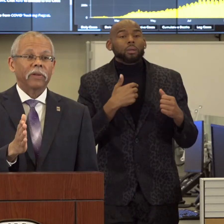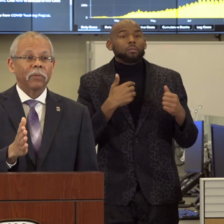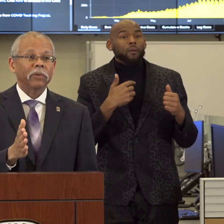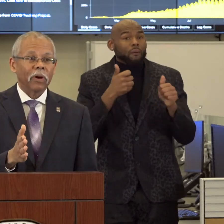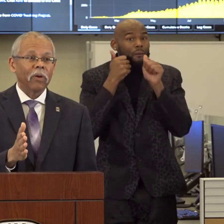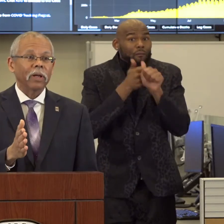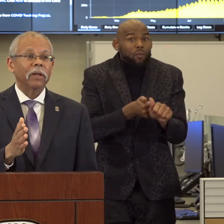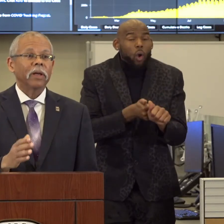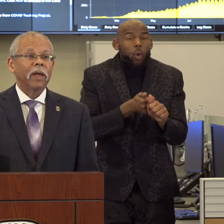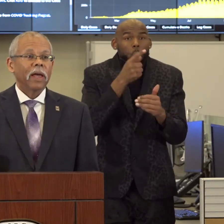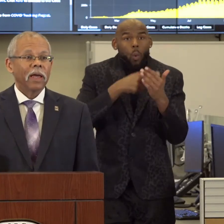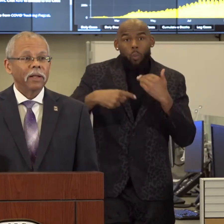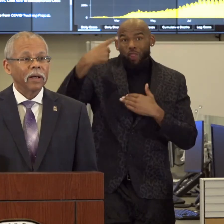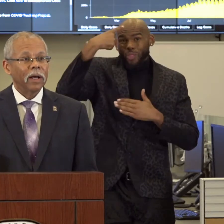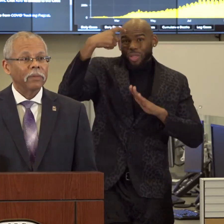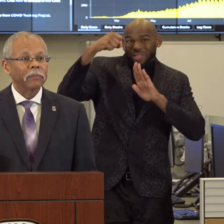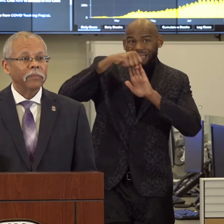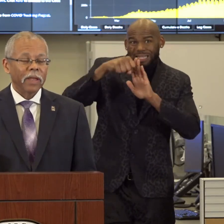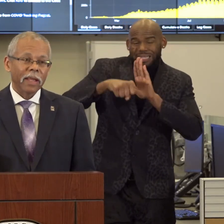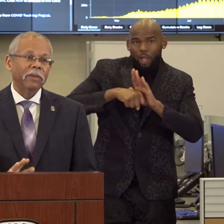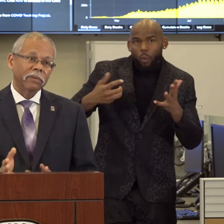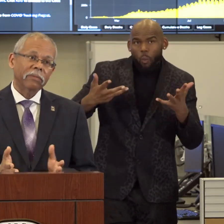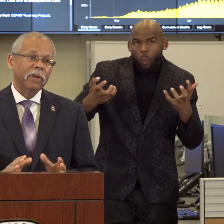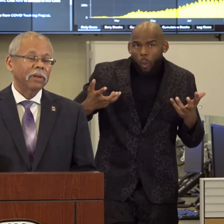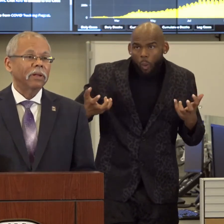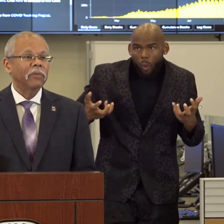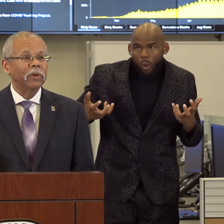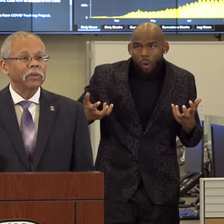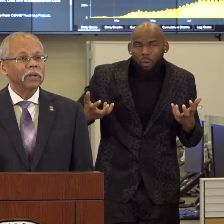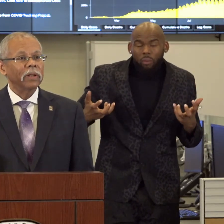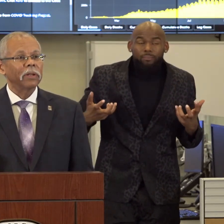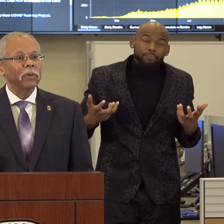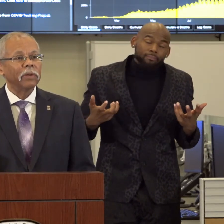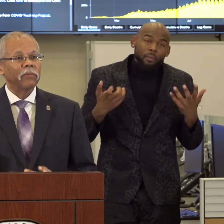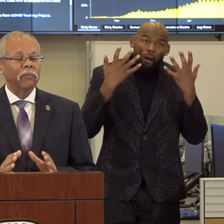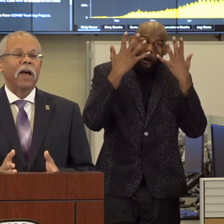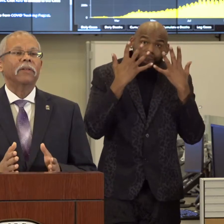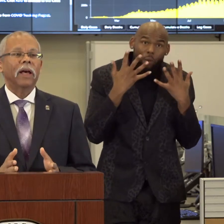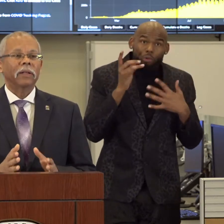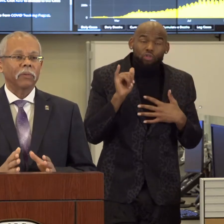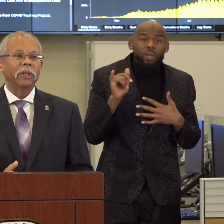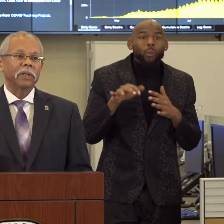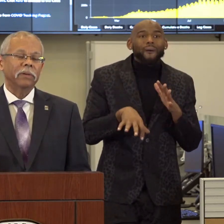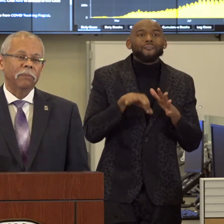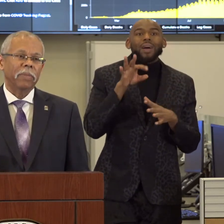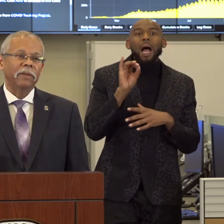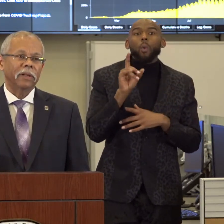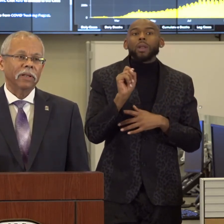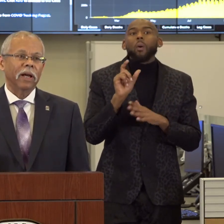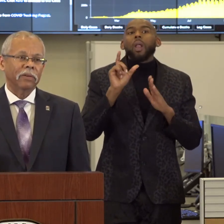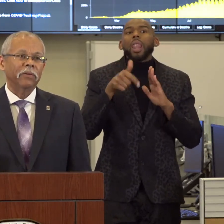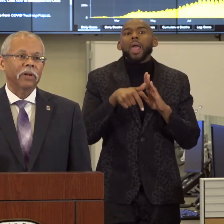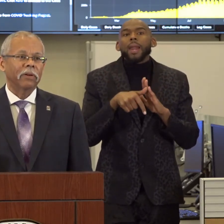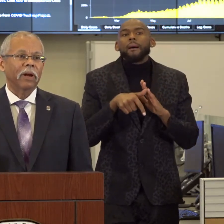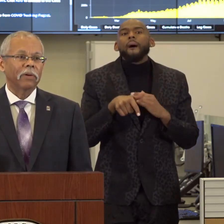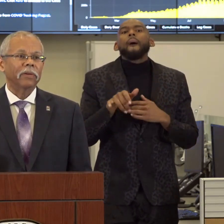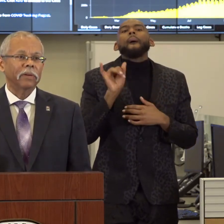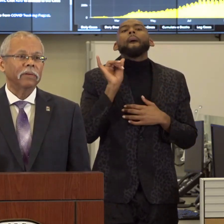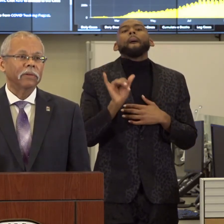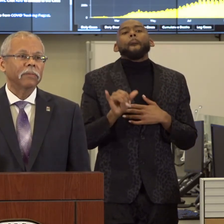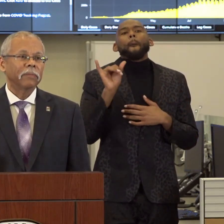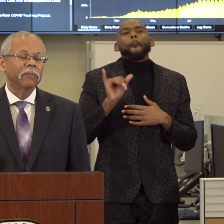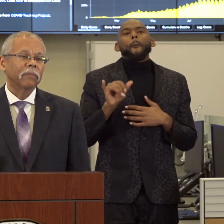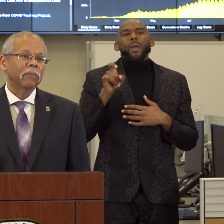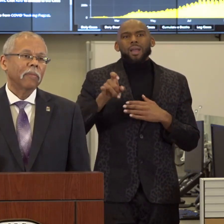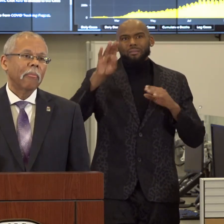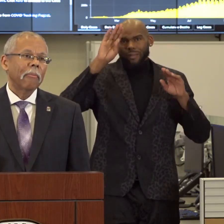where the state was going, and unfortunately we found out that we need to basically concentrate on our